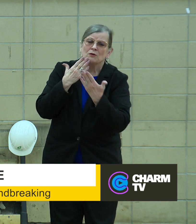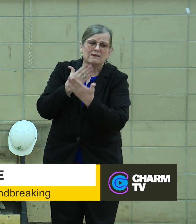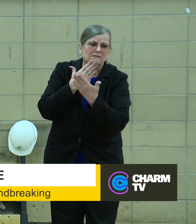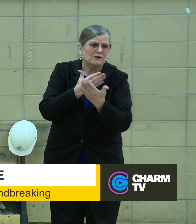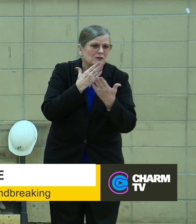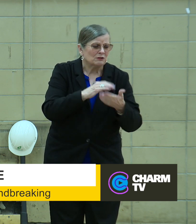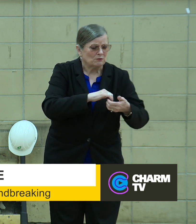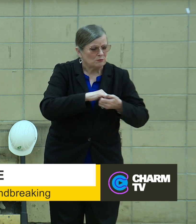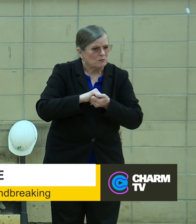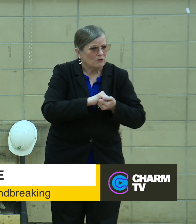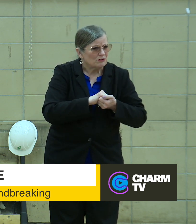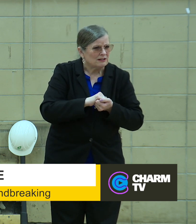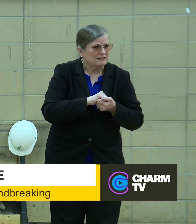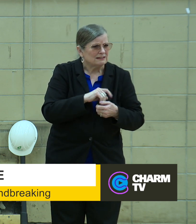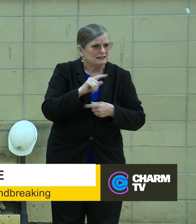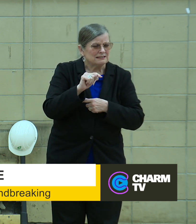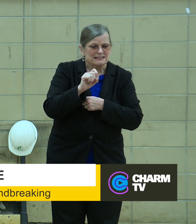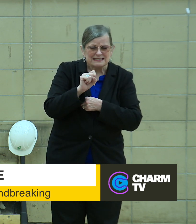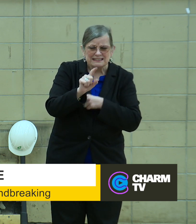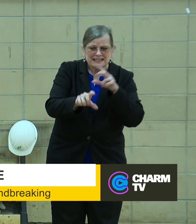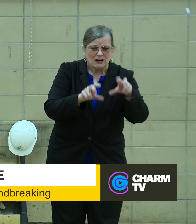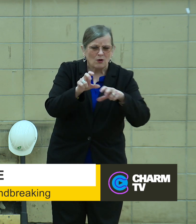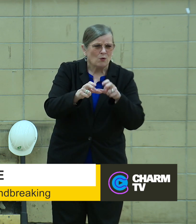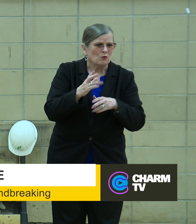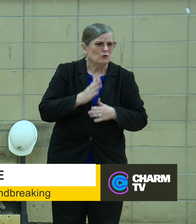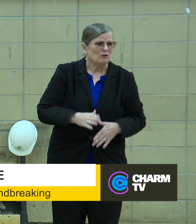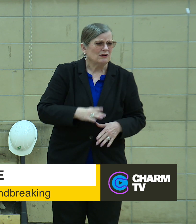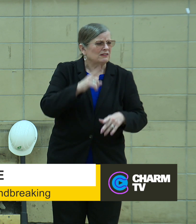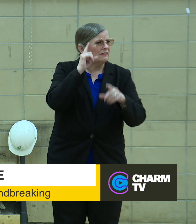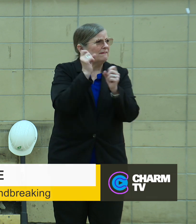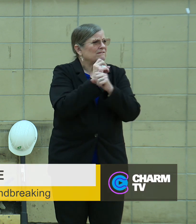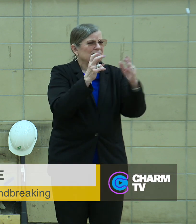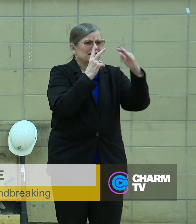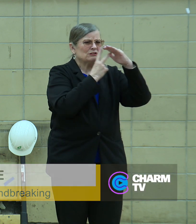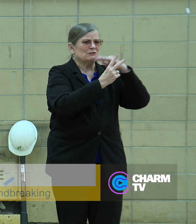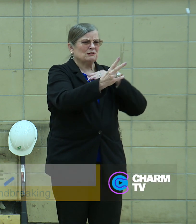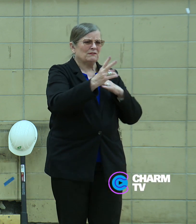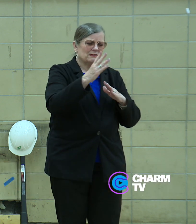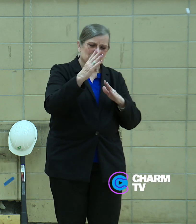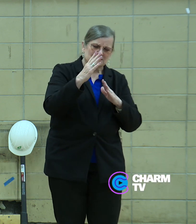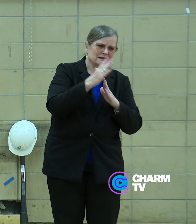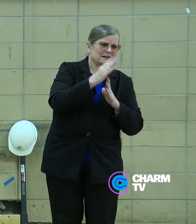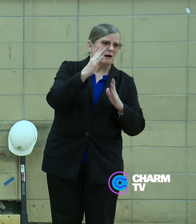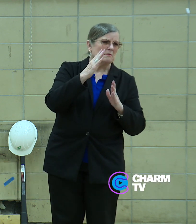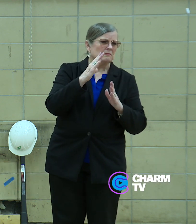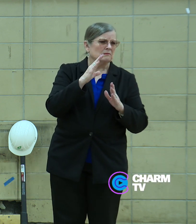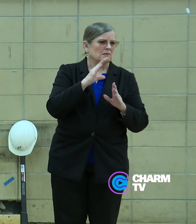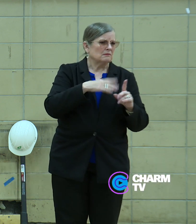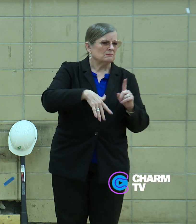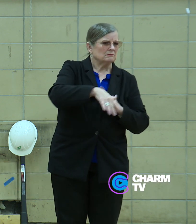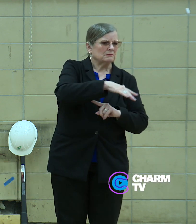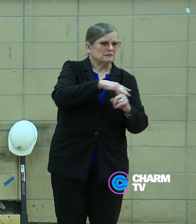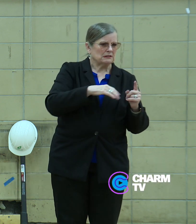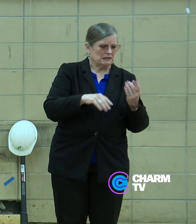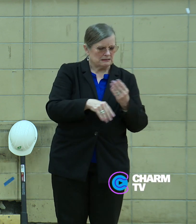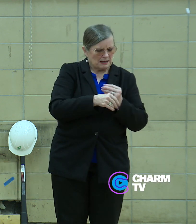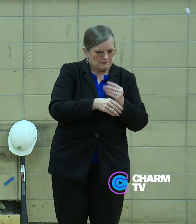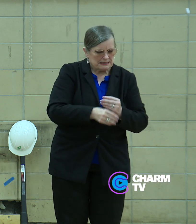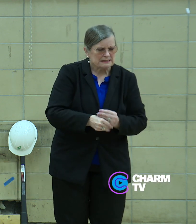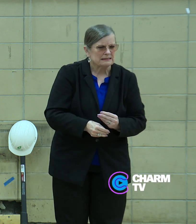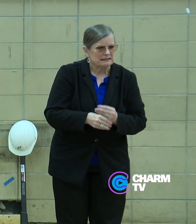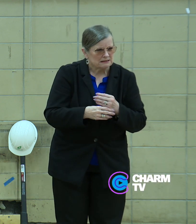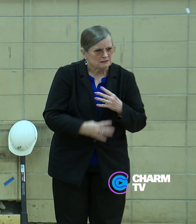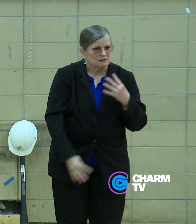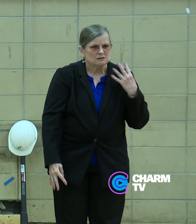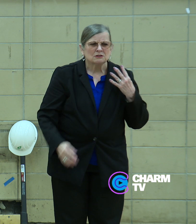and our stakeholders share our vision of providing top-notch amenities to our community. Working to upgrade these major community assets shows that the city is truly